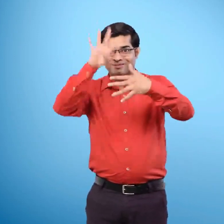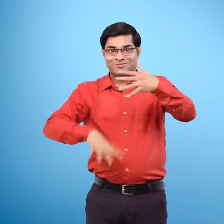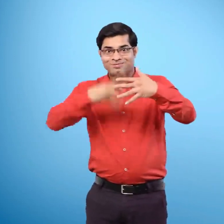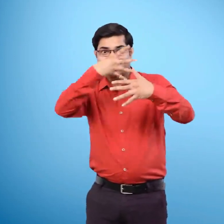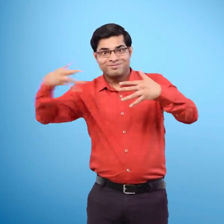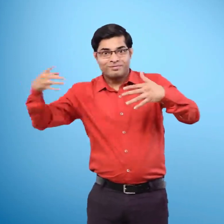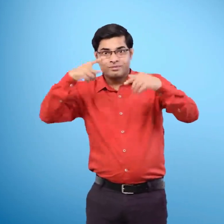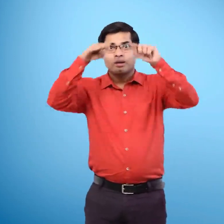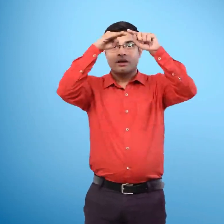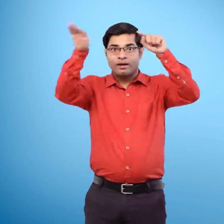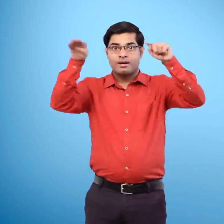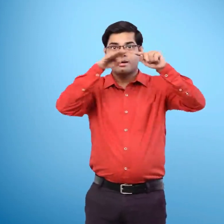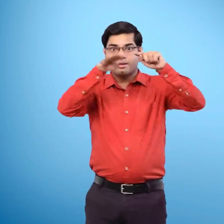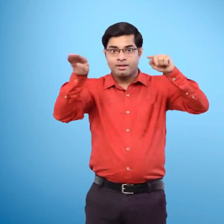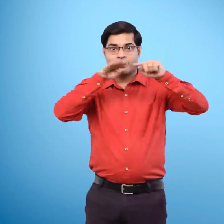Each row has a pattern.